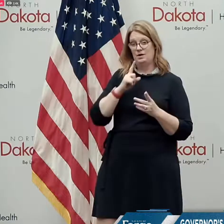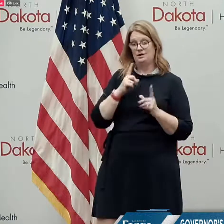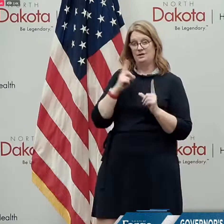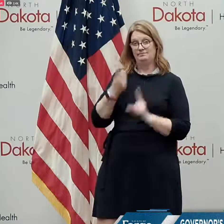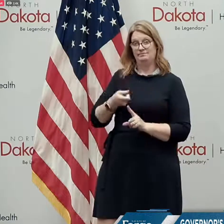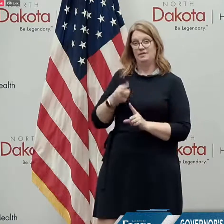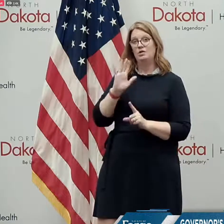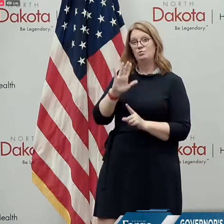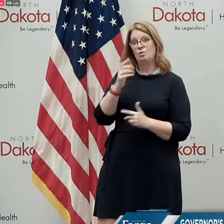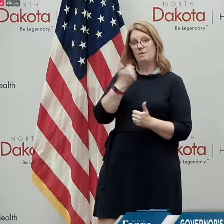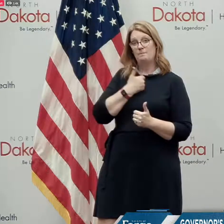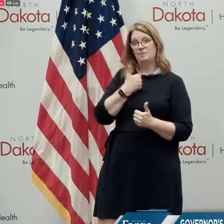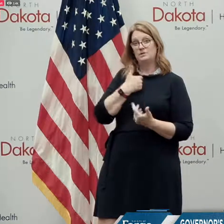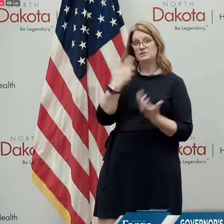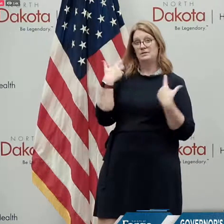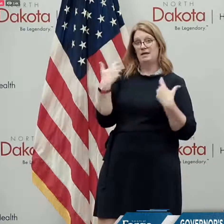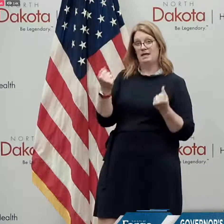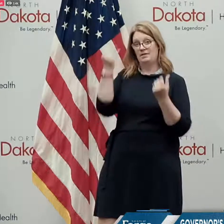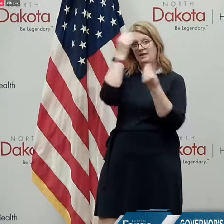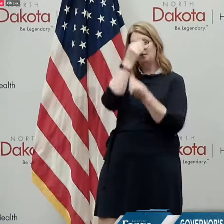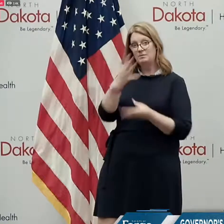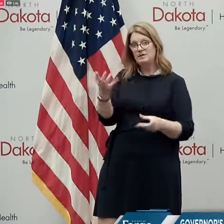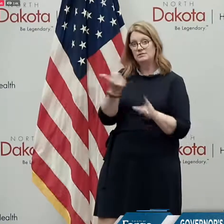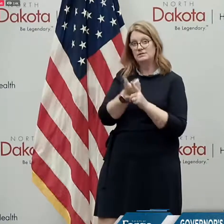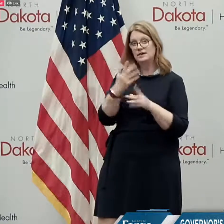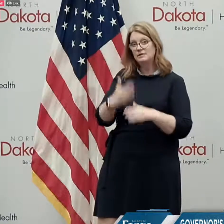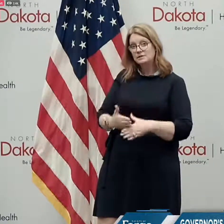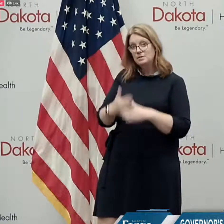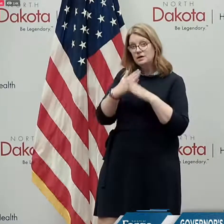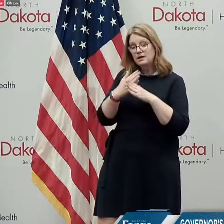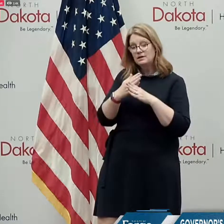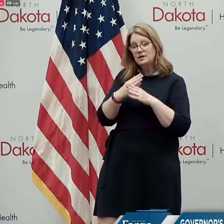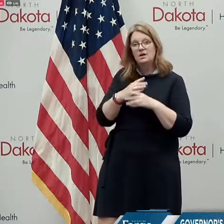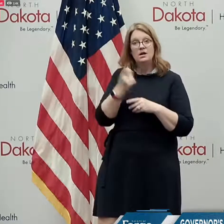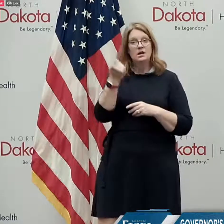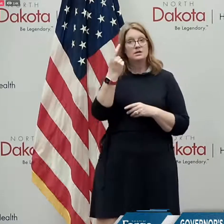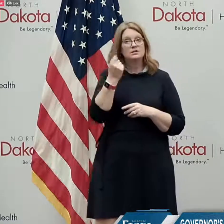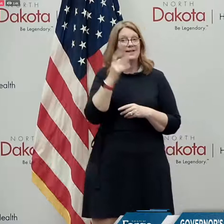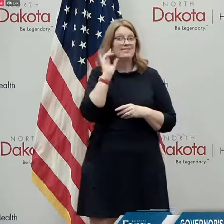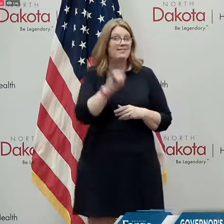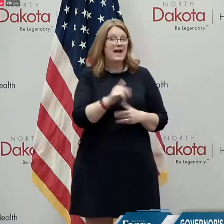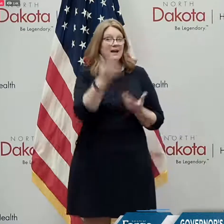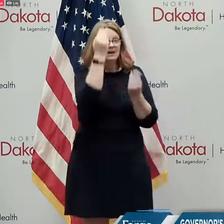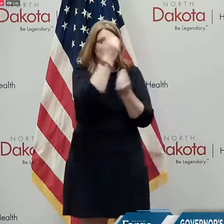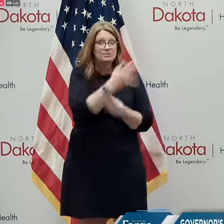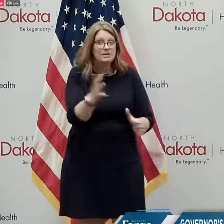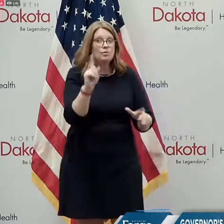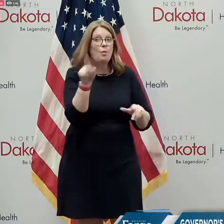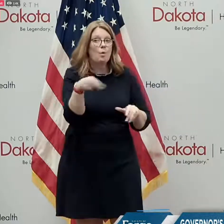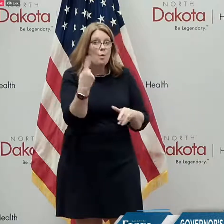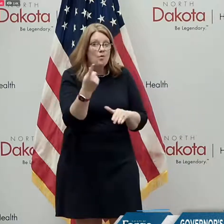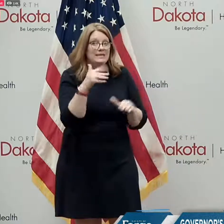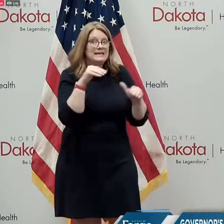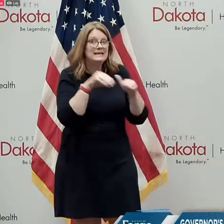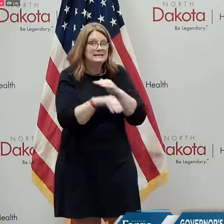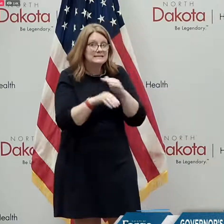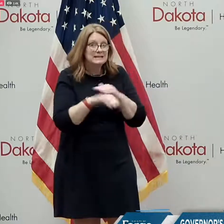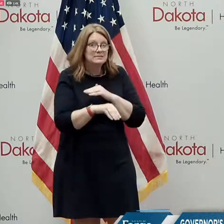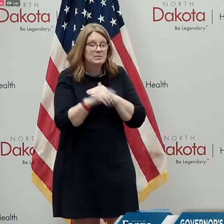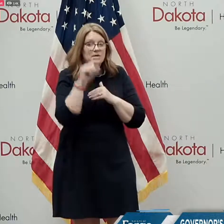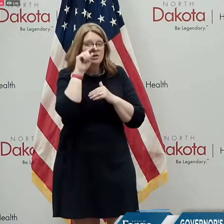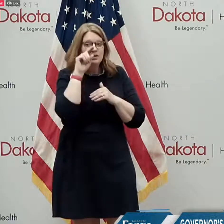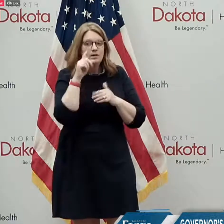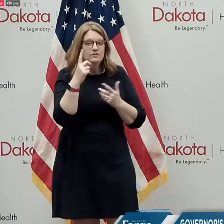personal health information is protected and only accessible to those who require it to make informed public